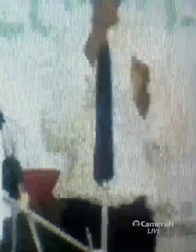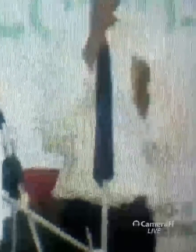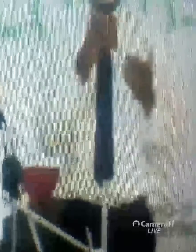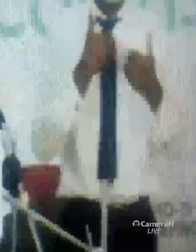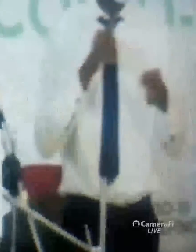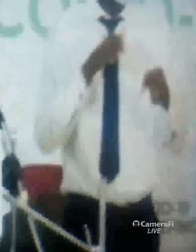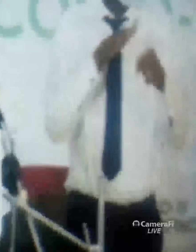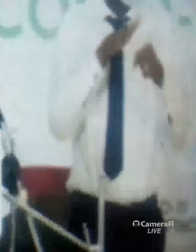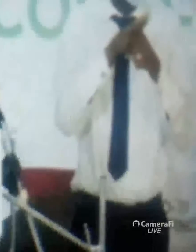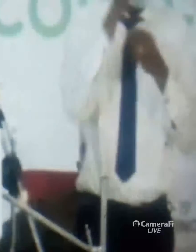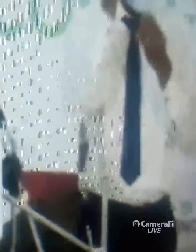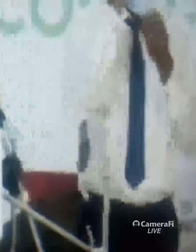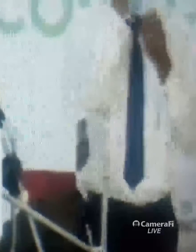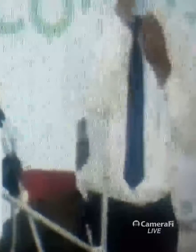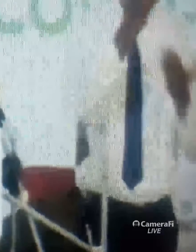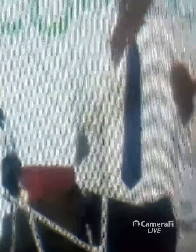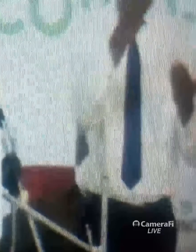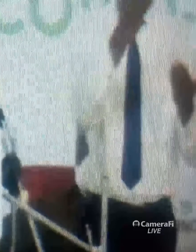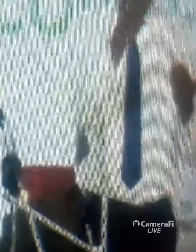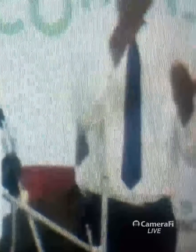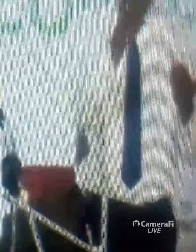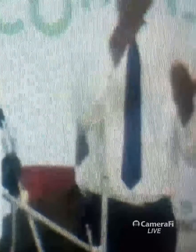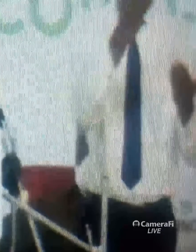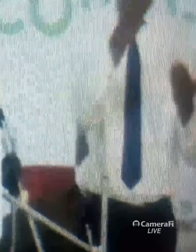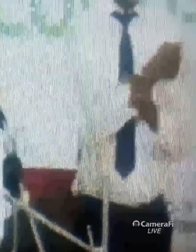information around the vaccines.